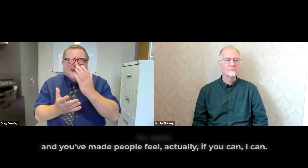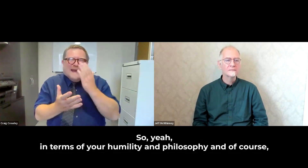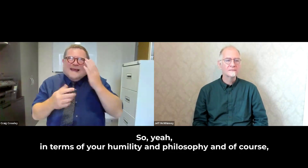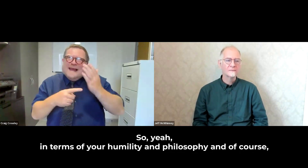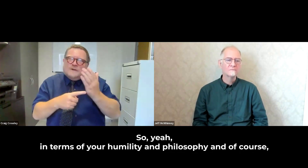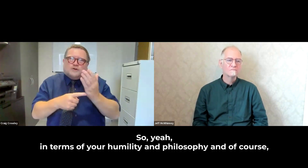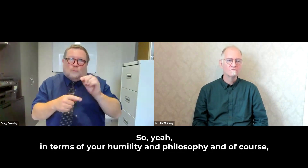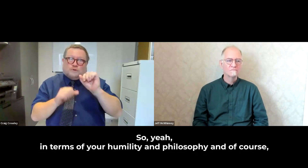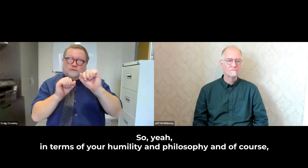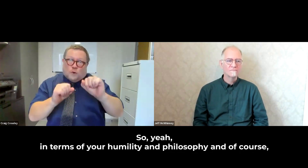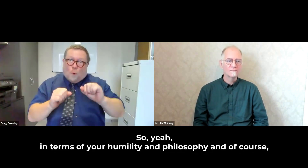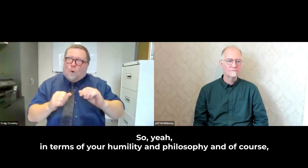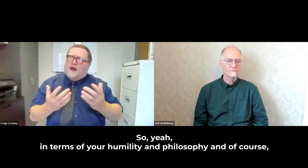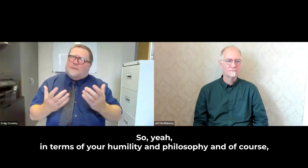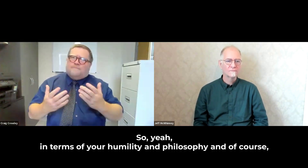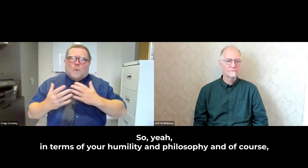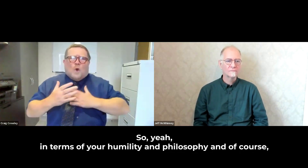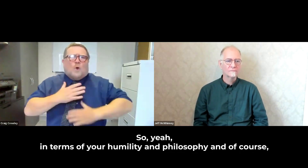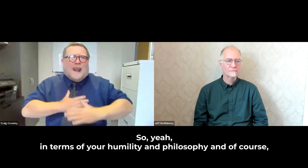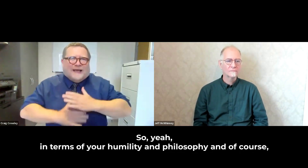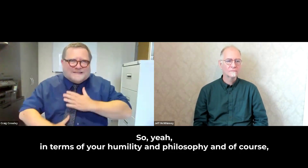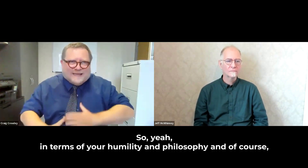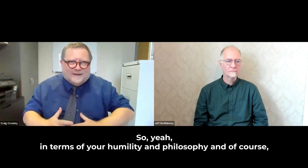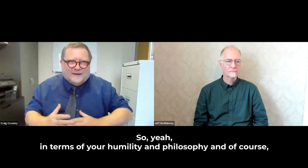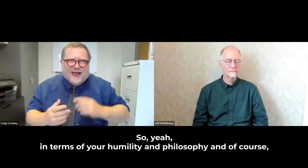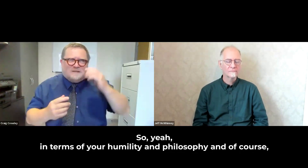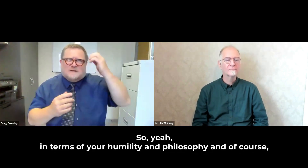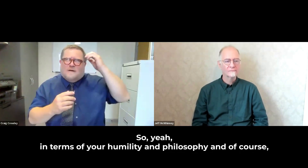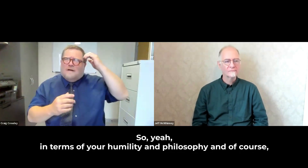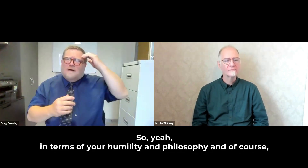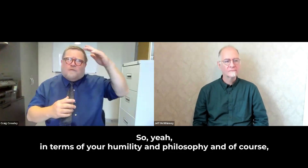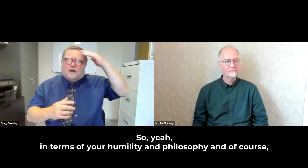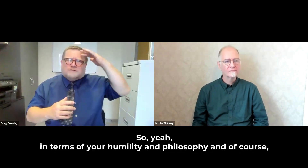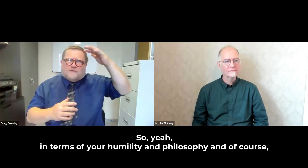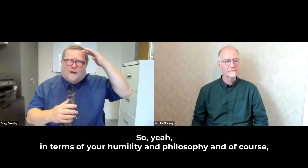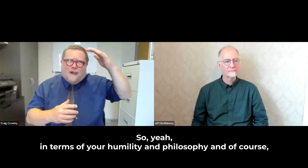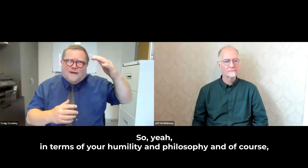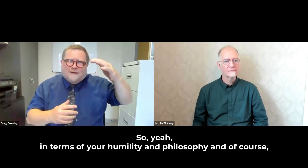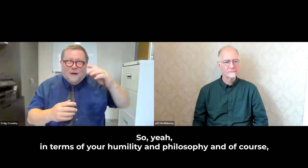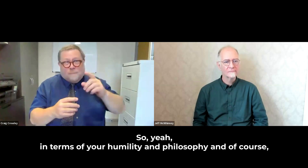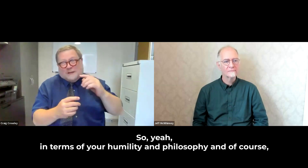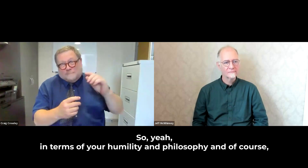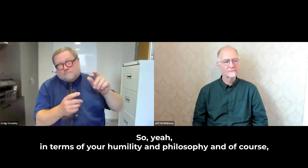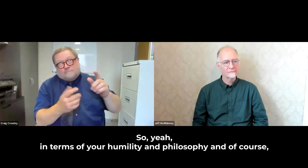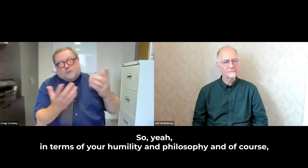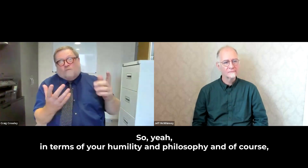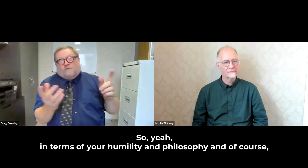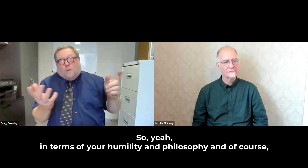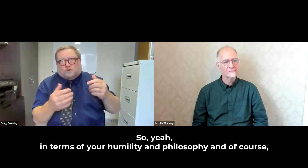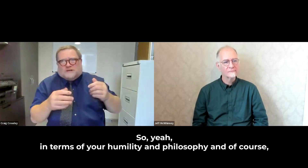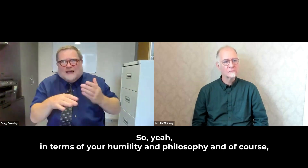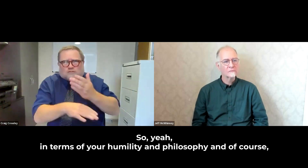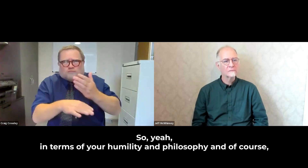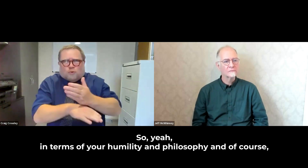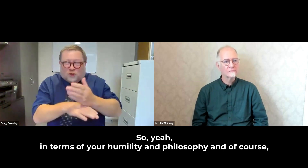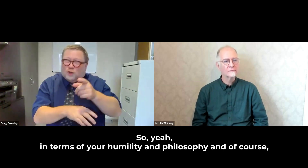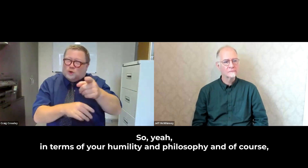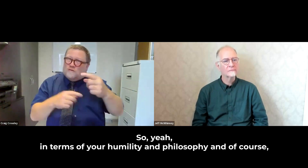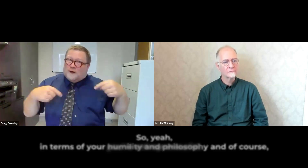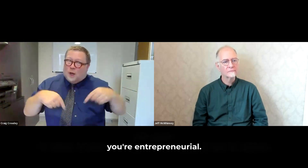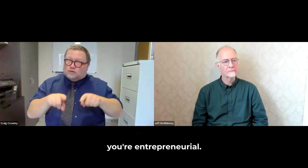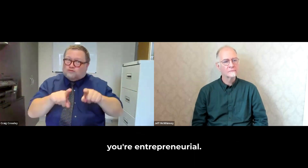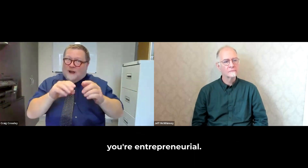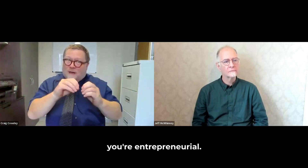can. So yeah, in terms of your humility and philosophy, and